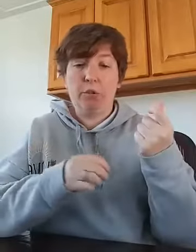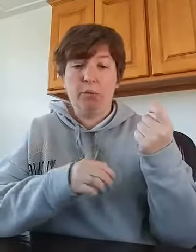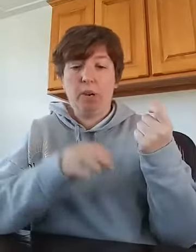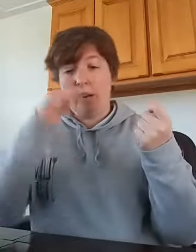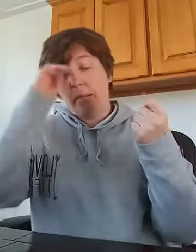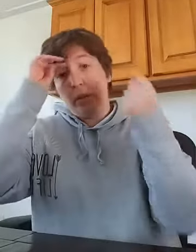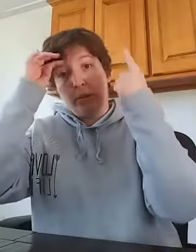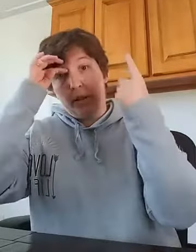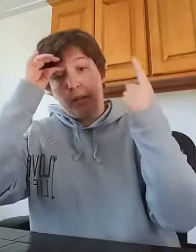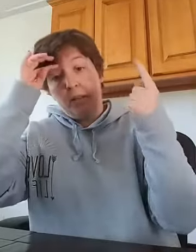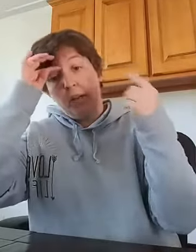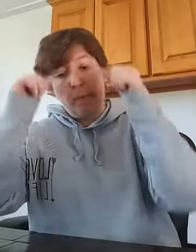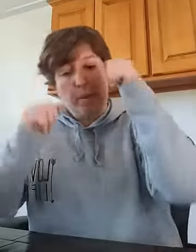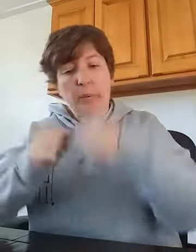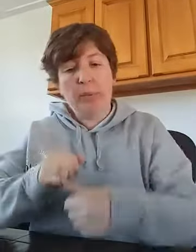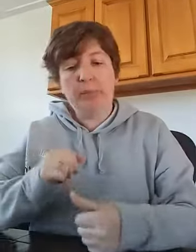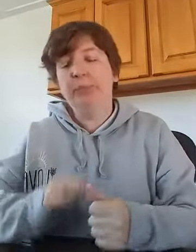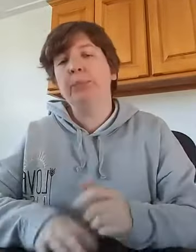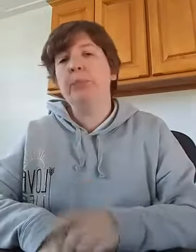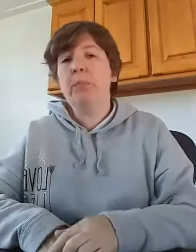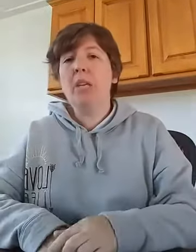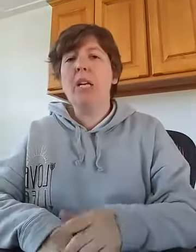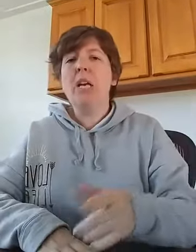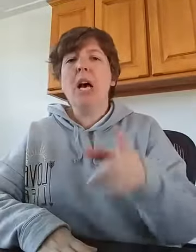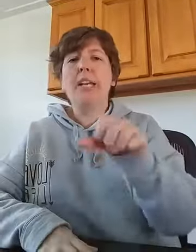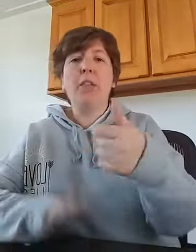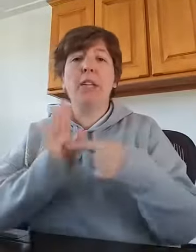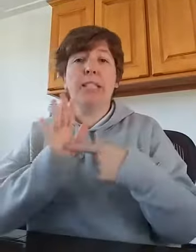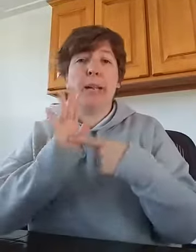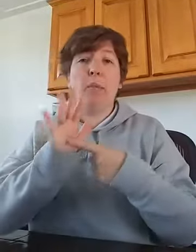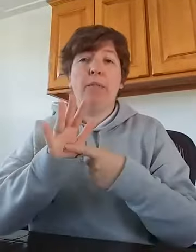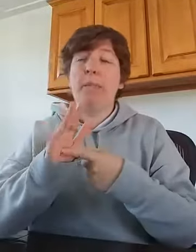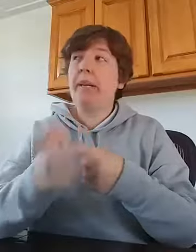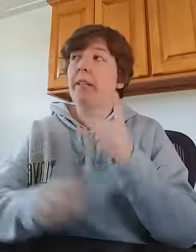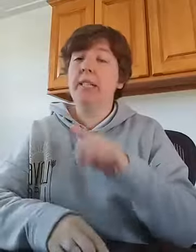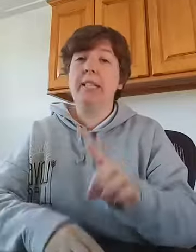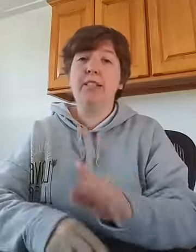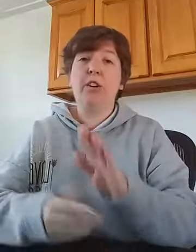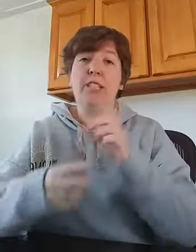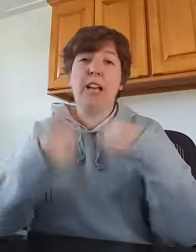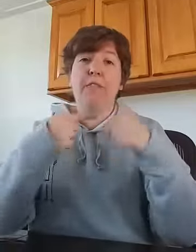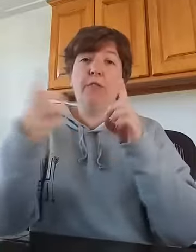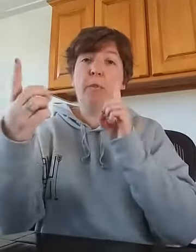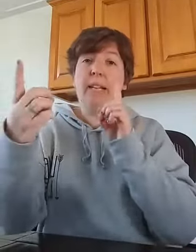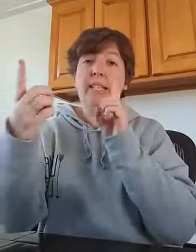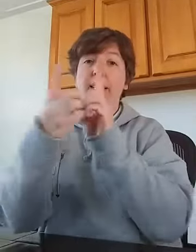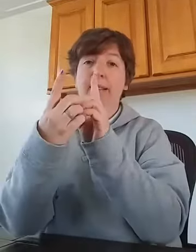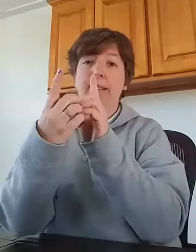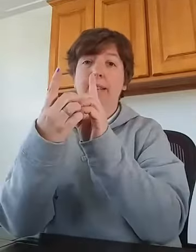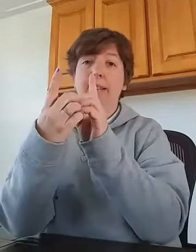to understand and remember. Another example of appearance is our sign for meet,